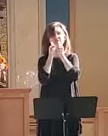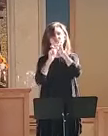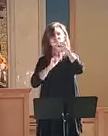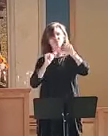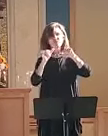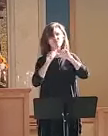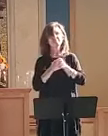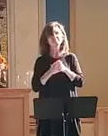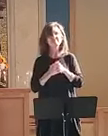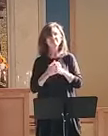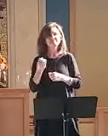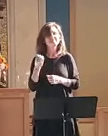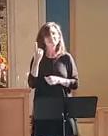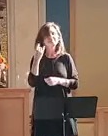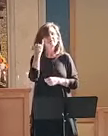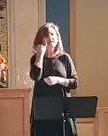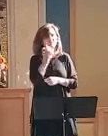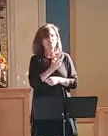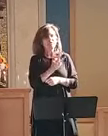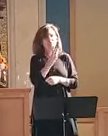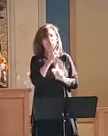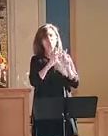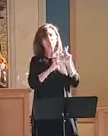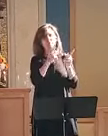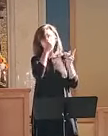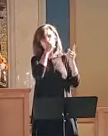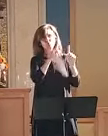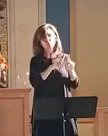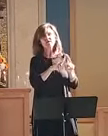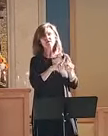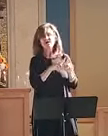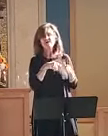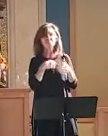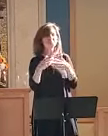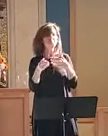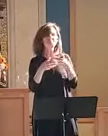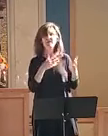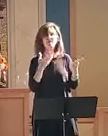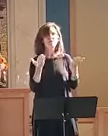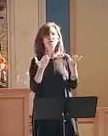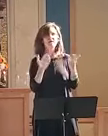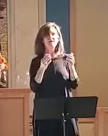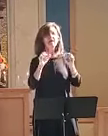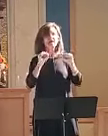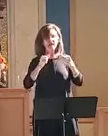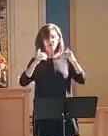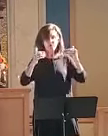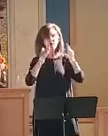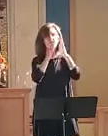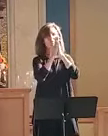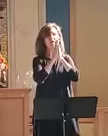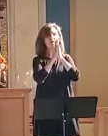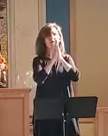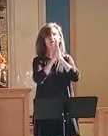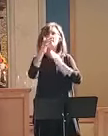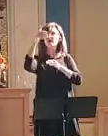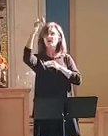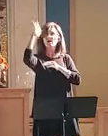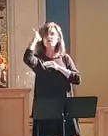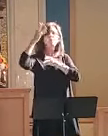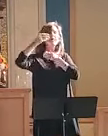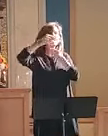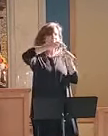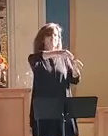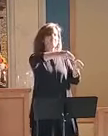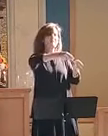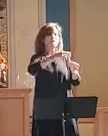I say to you, if two of you agree on earth about anything for which they are to pray, it shall be granted to them by my heavenly Father.